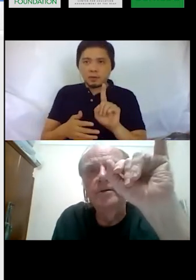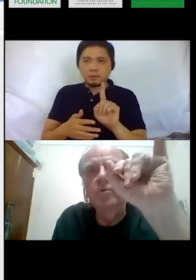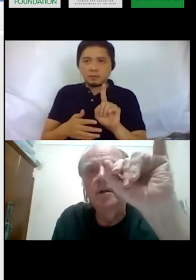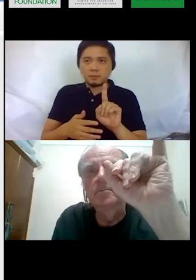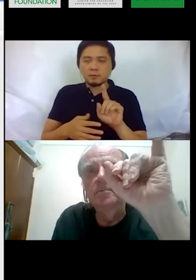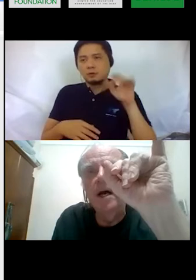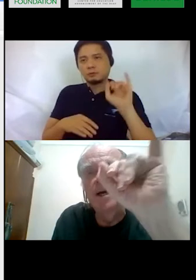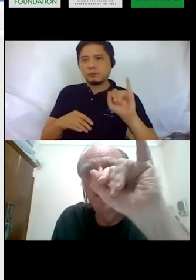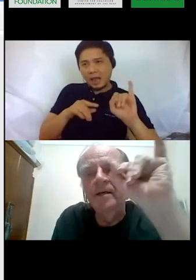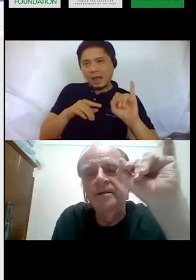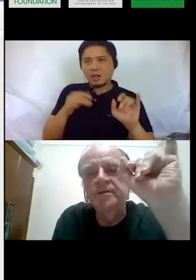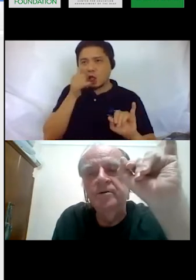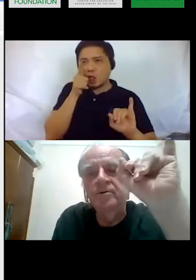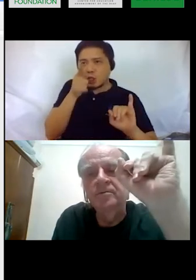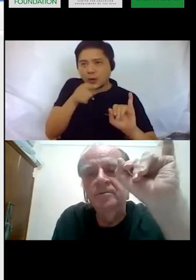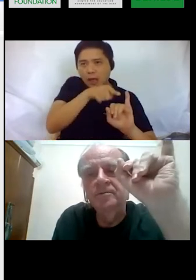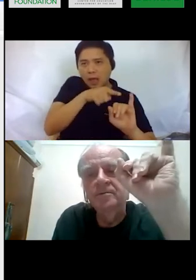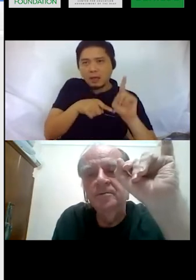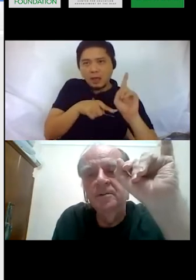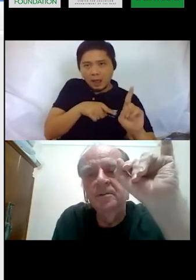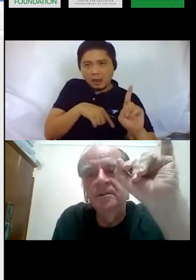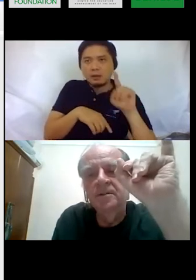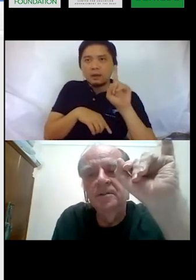I is 1, II is 2,